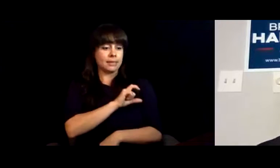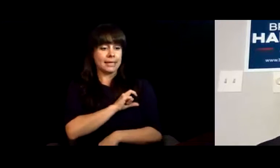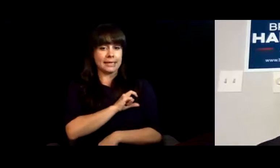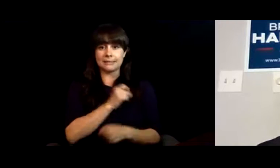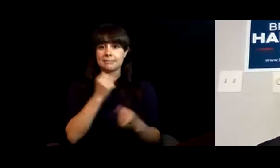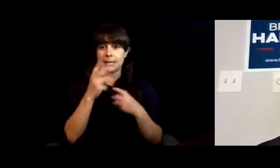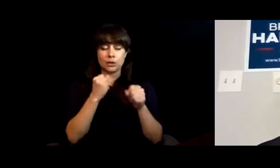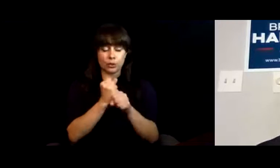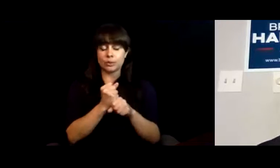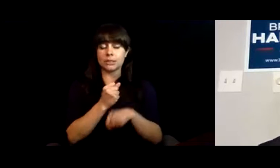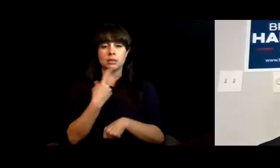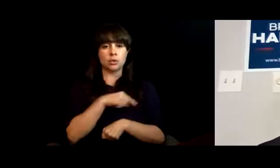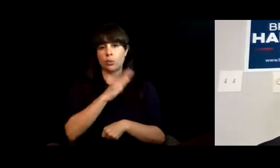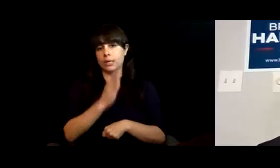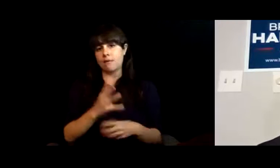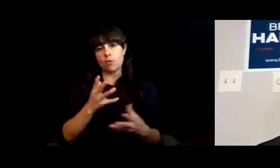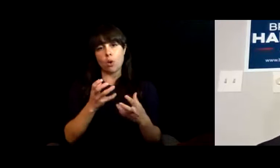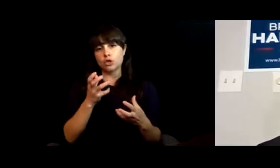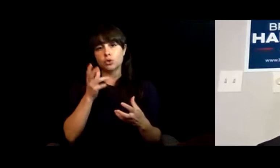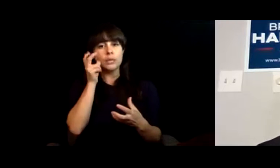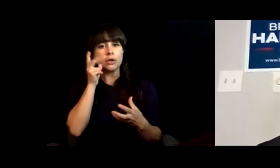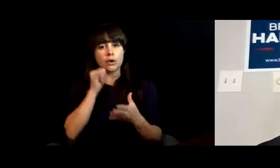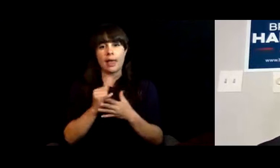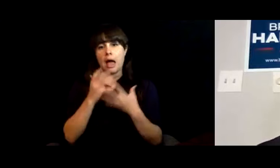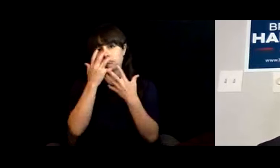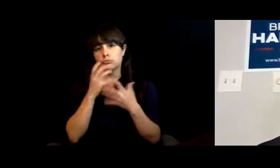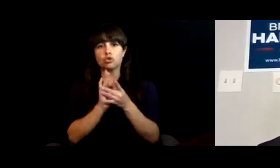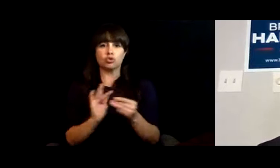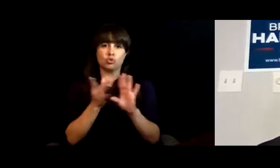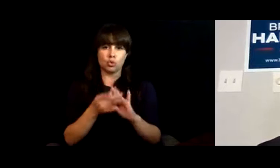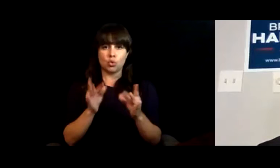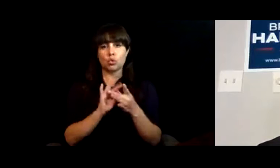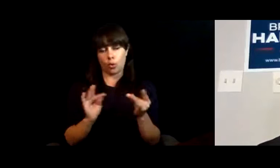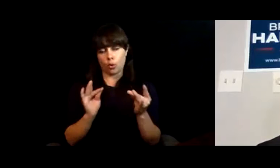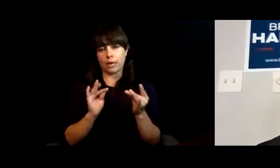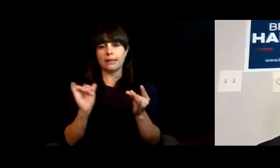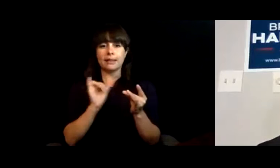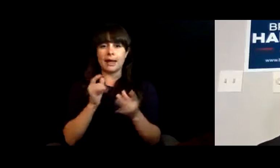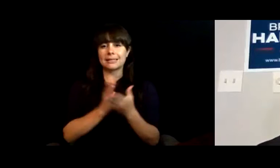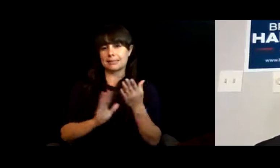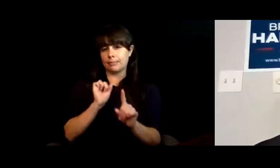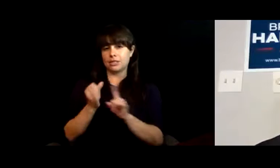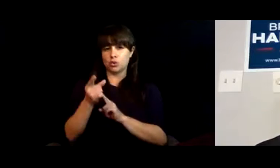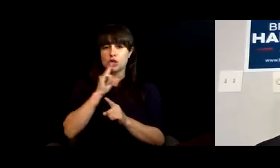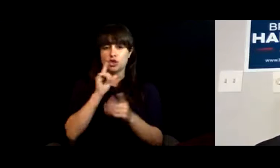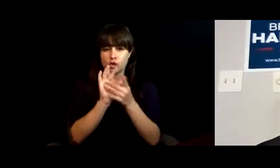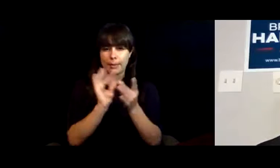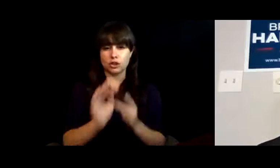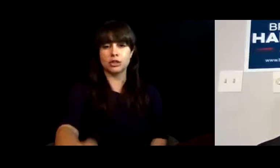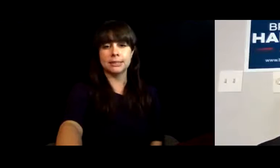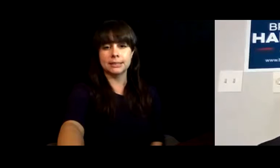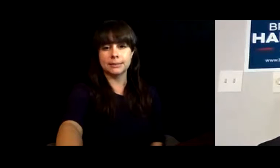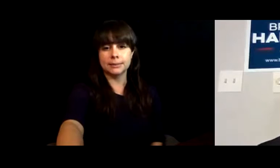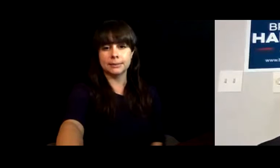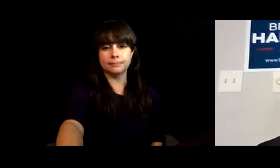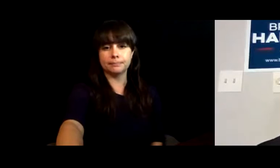like the fact when we hear of an unfortunate story, such as some of the cases or some of the instances that you described. I've been